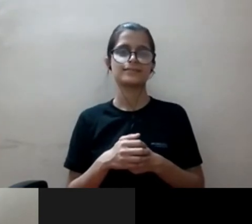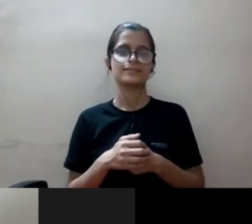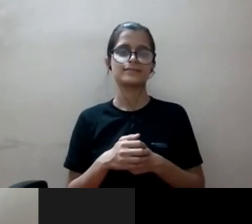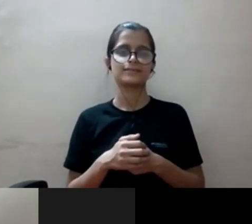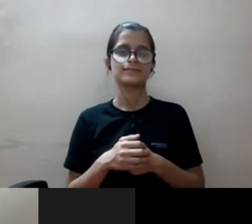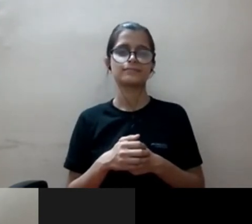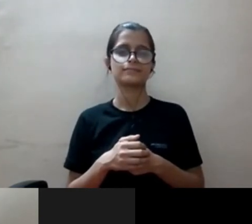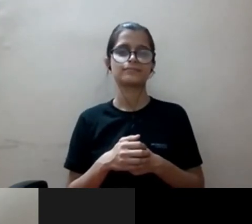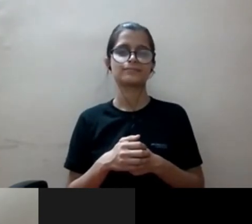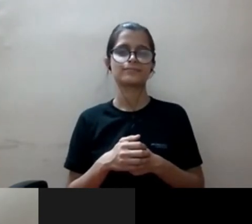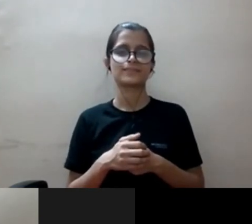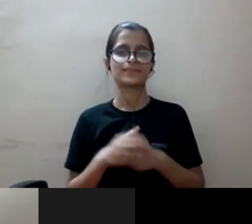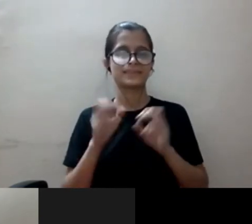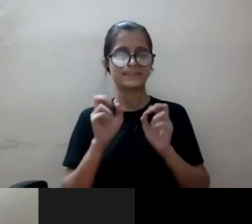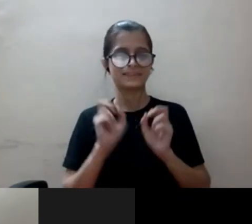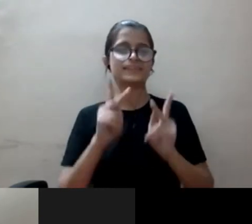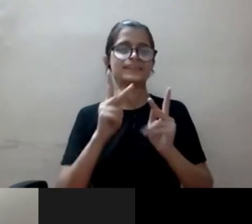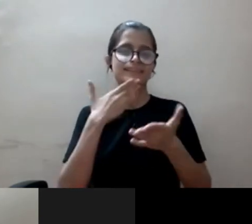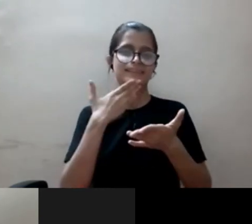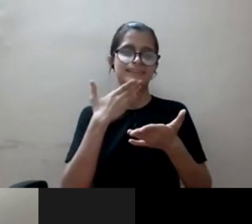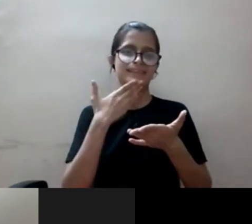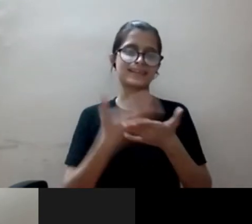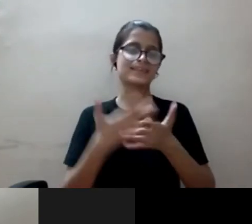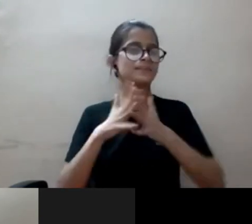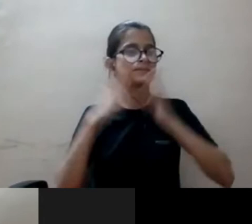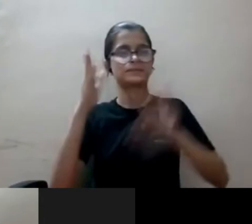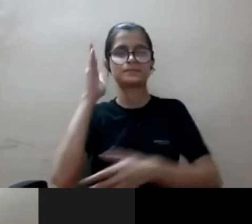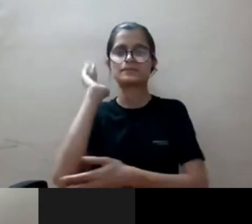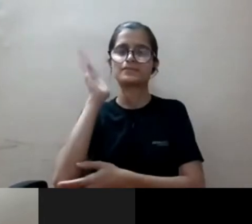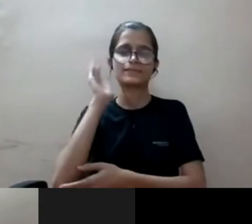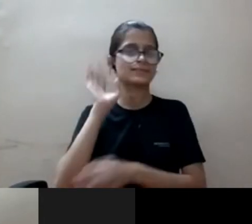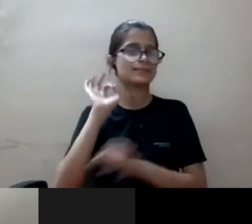Okay. There are two hands. Thank you. Thank you, Professor. And thank you,